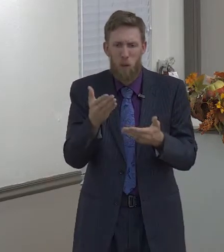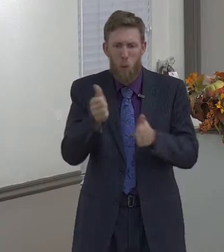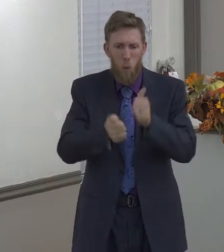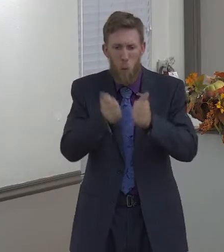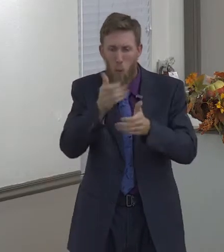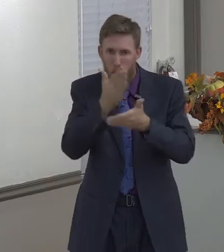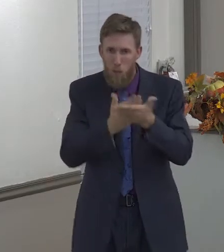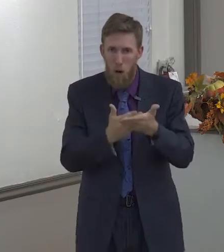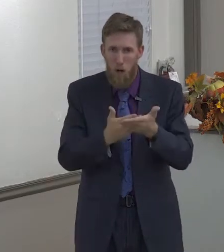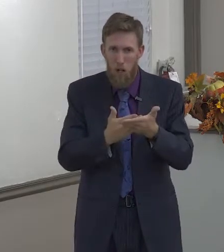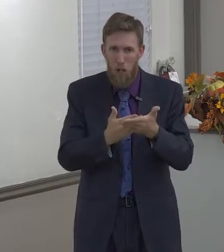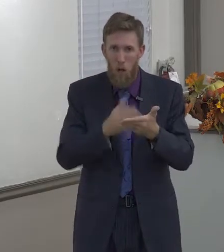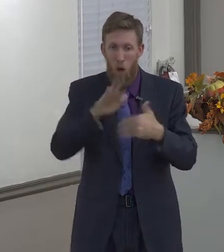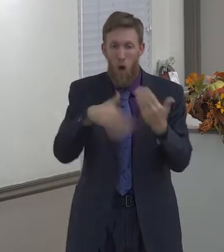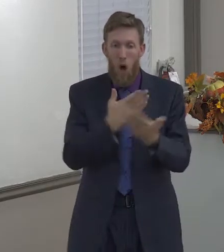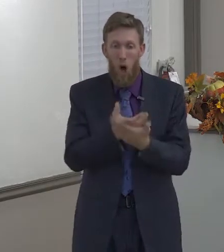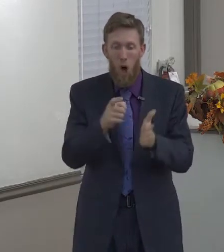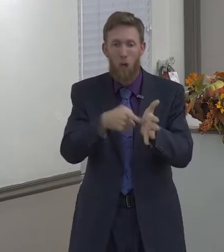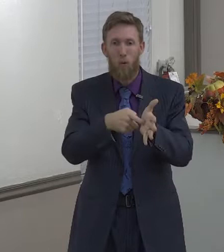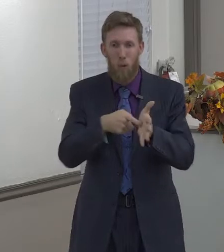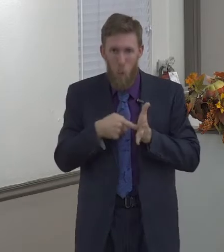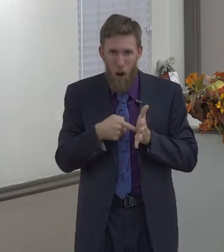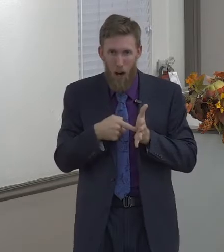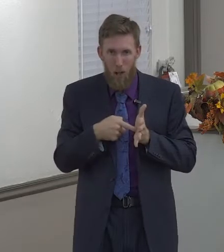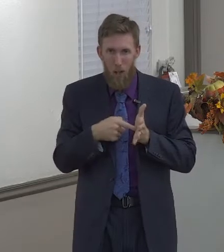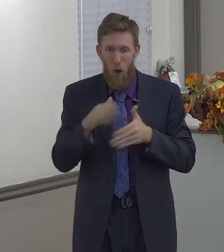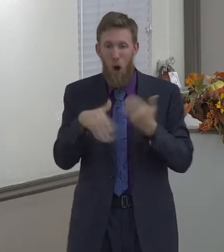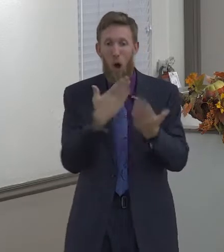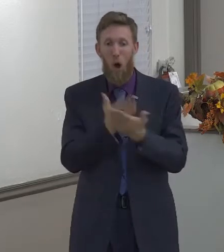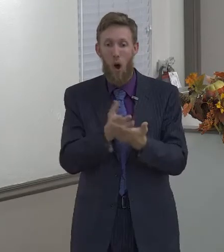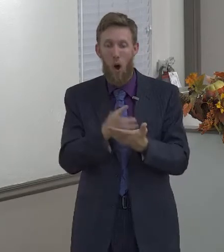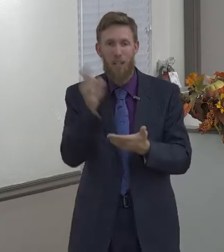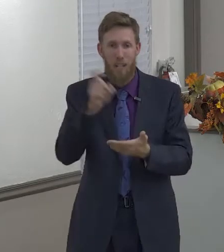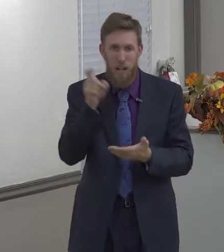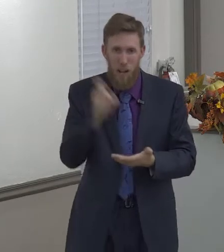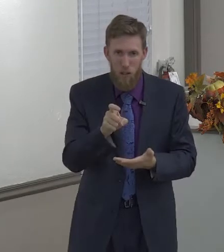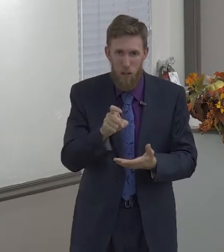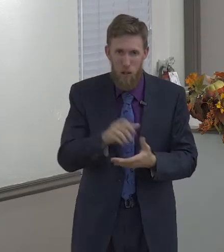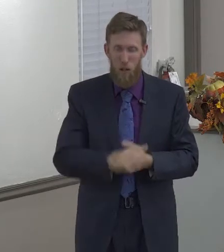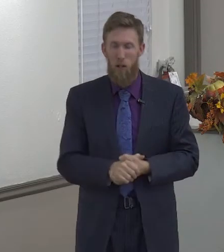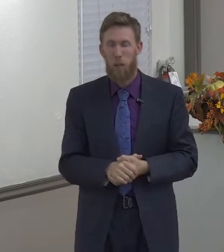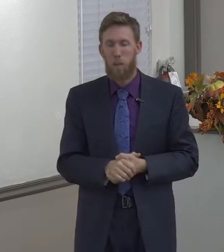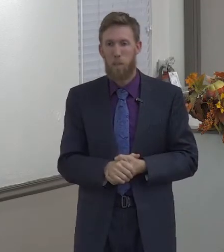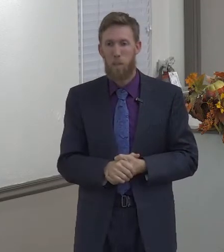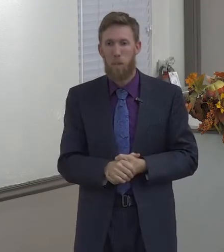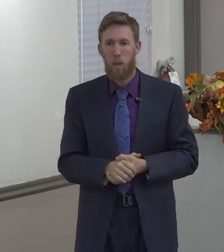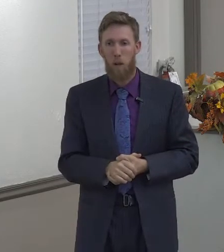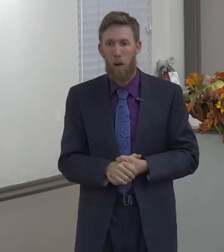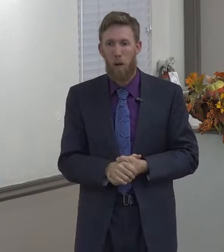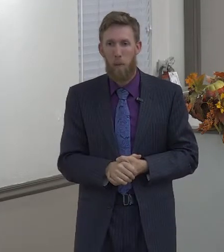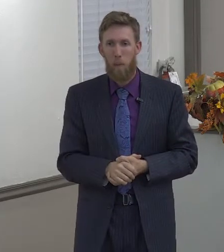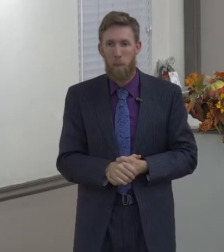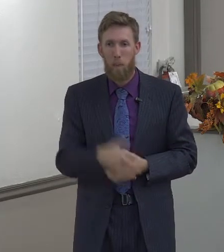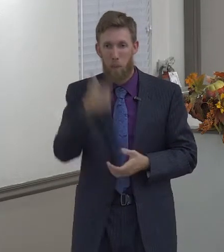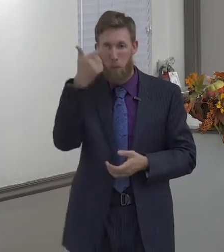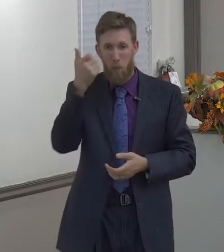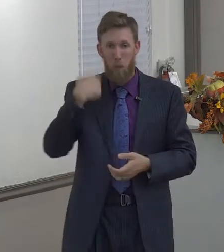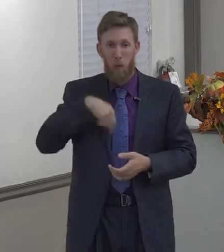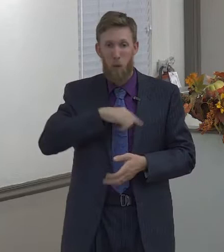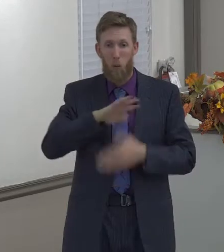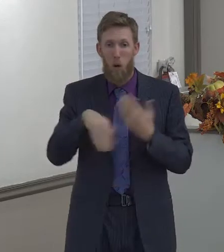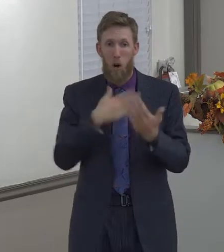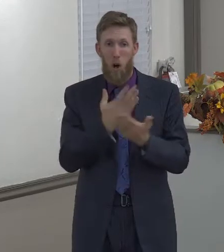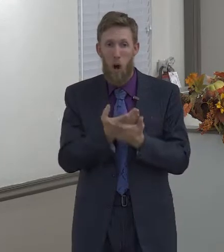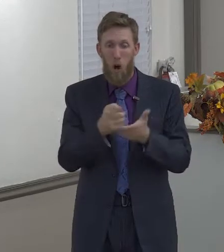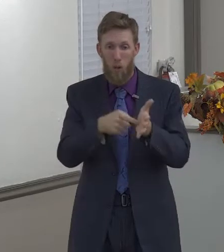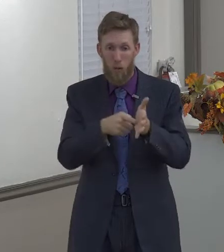something, we all have something to do. So what is it that is your part, friend? And how are you performing